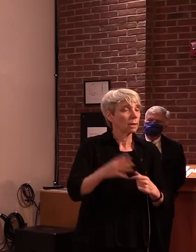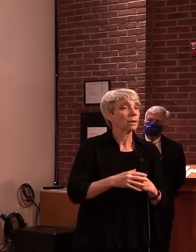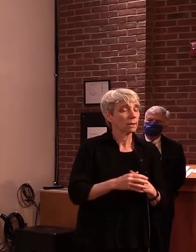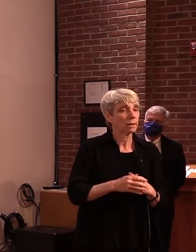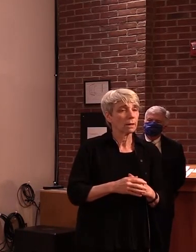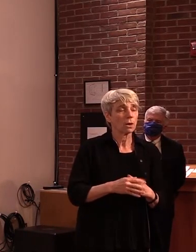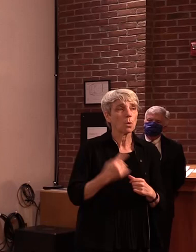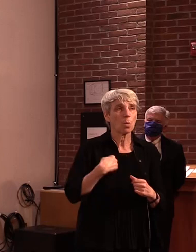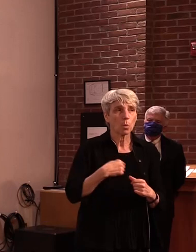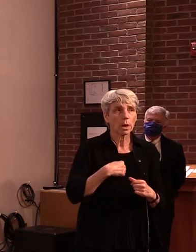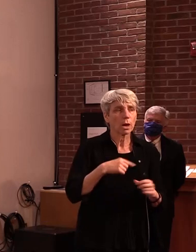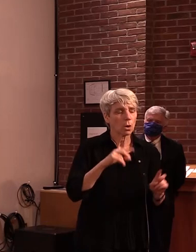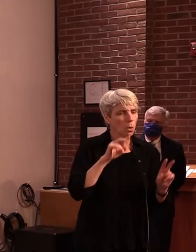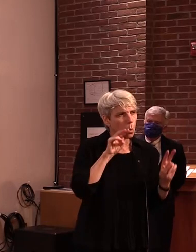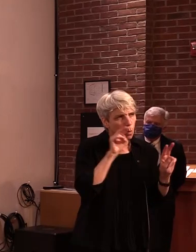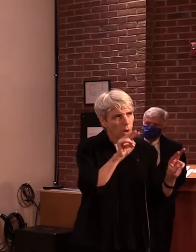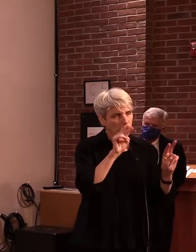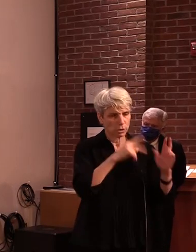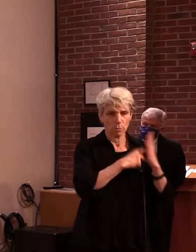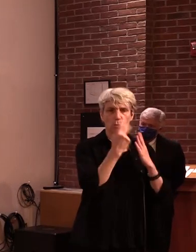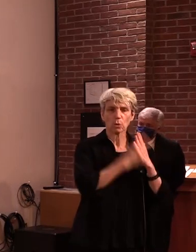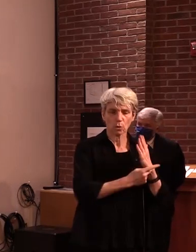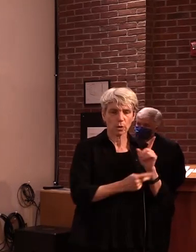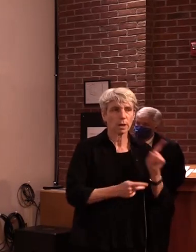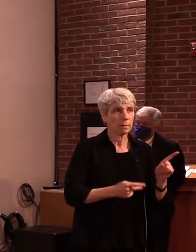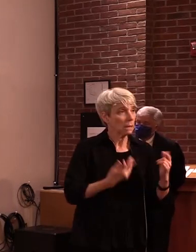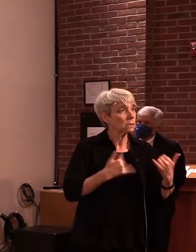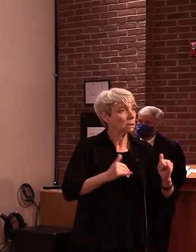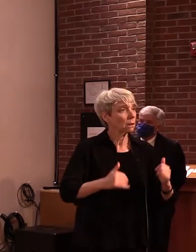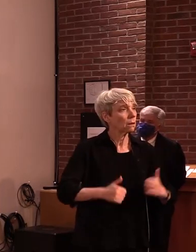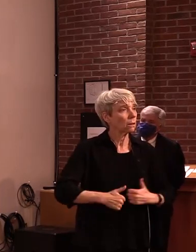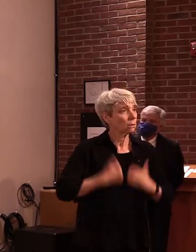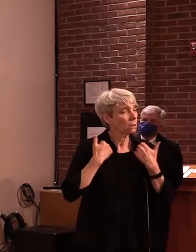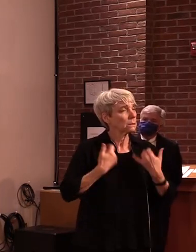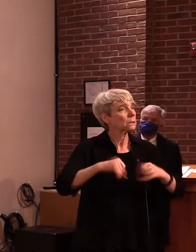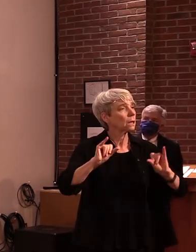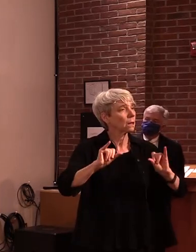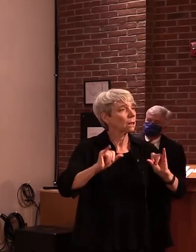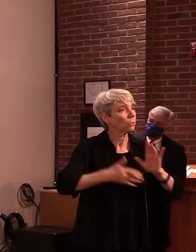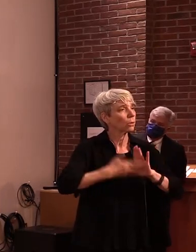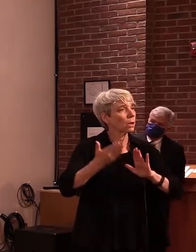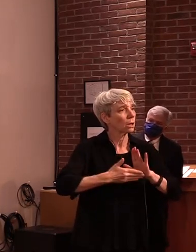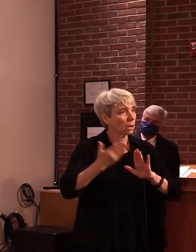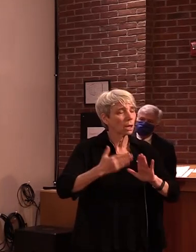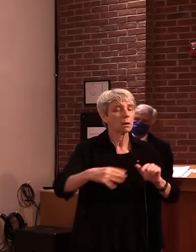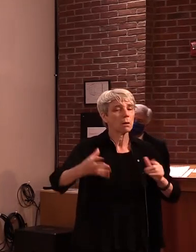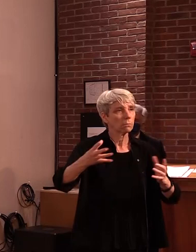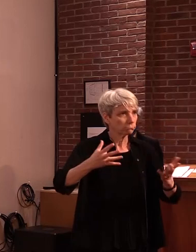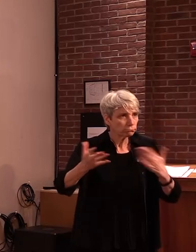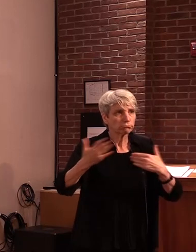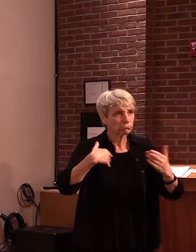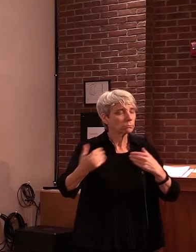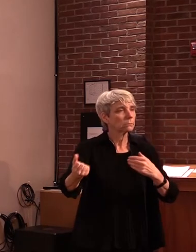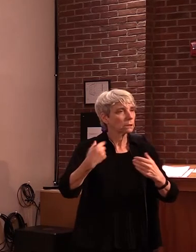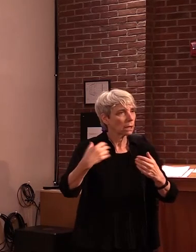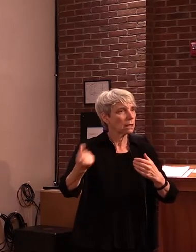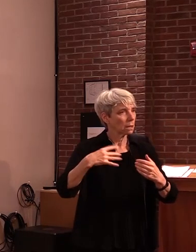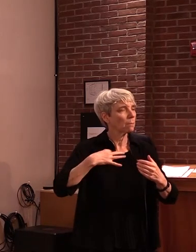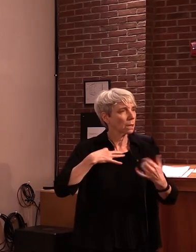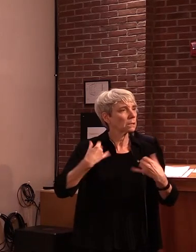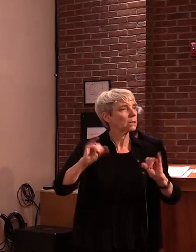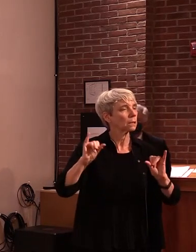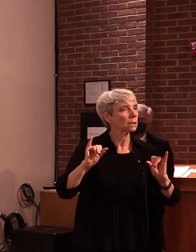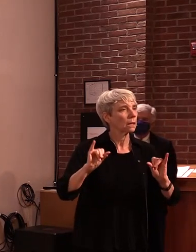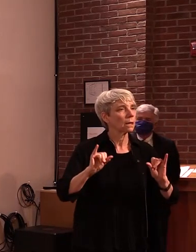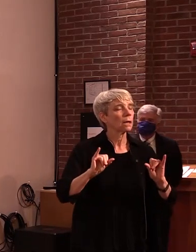again, watching. The program is still active. We're still accepting applications, but